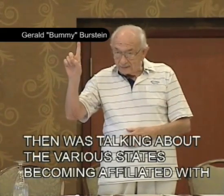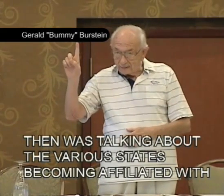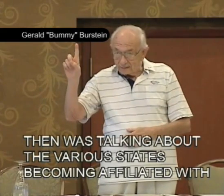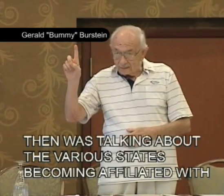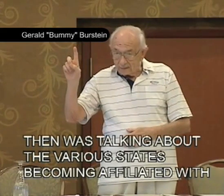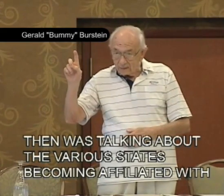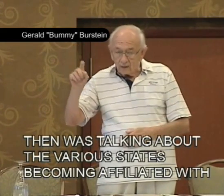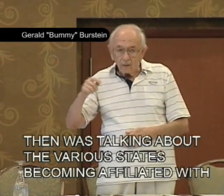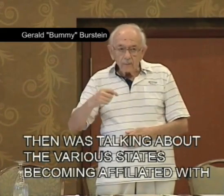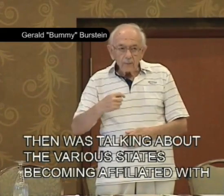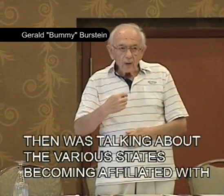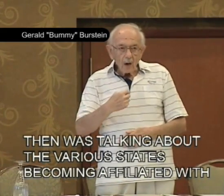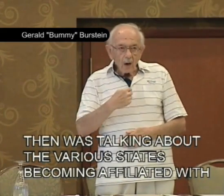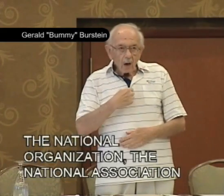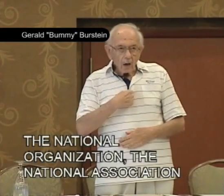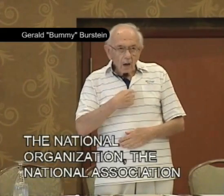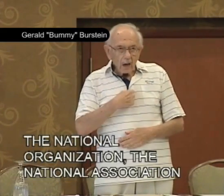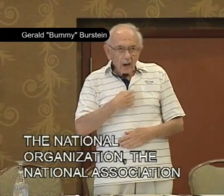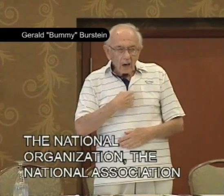national organization the National Association of the Deaf